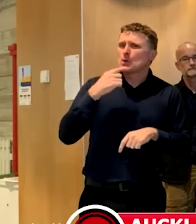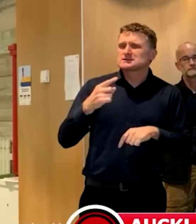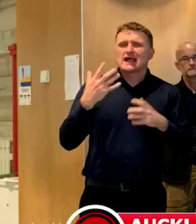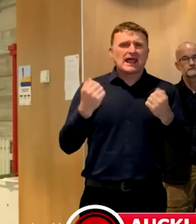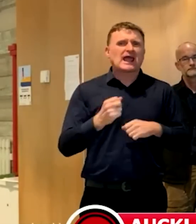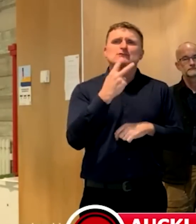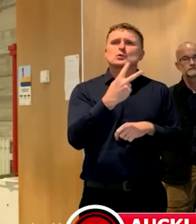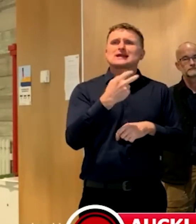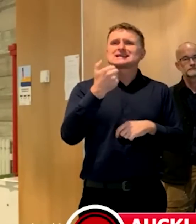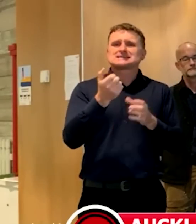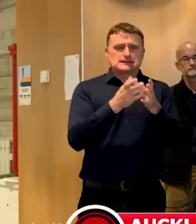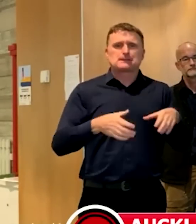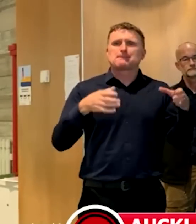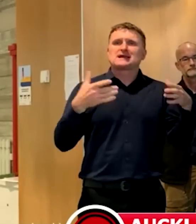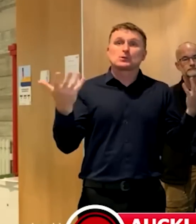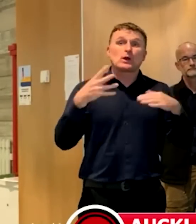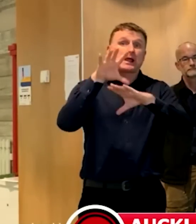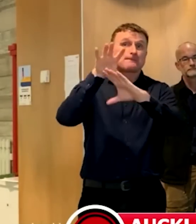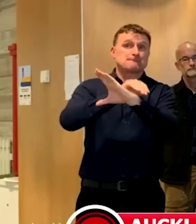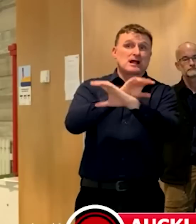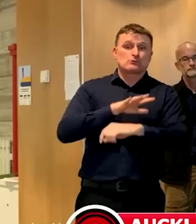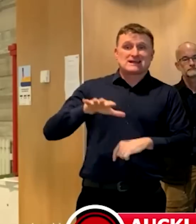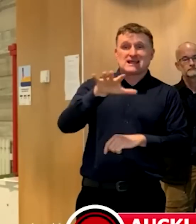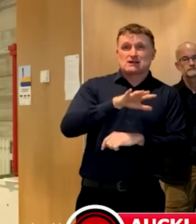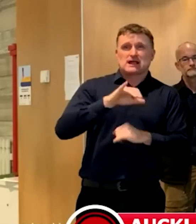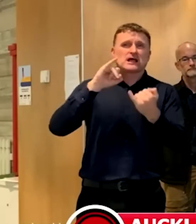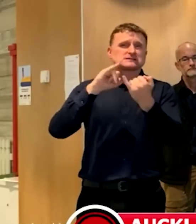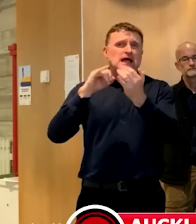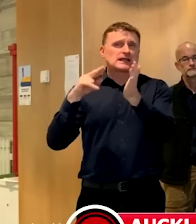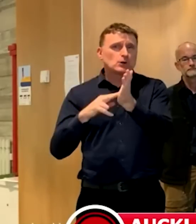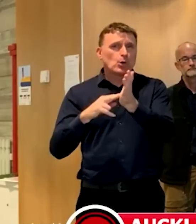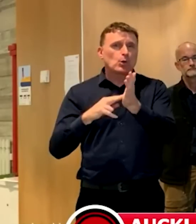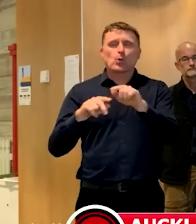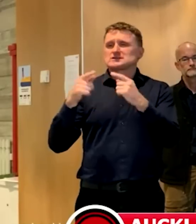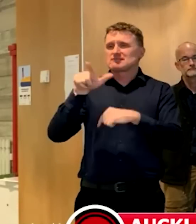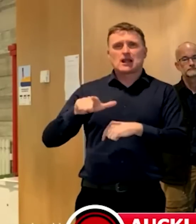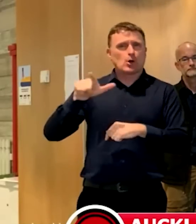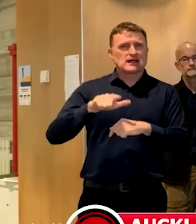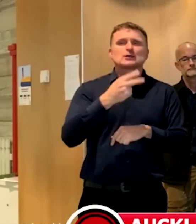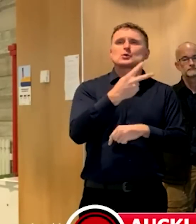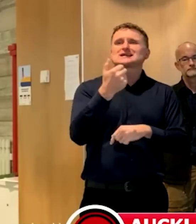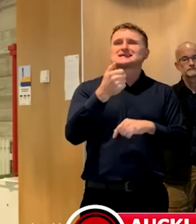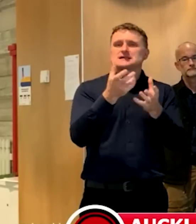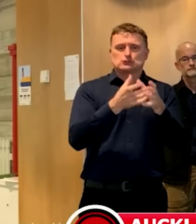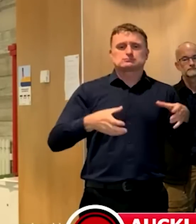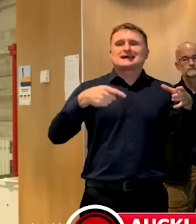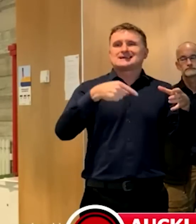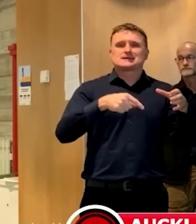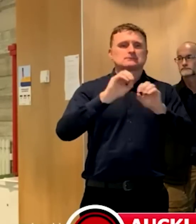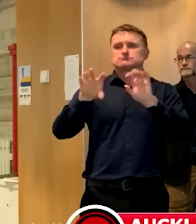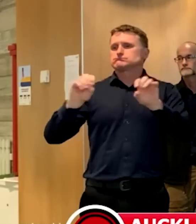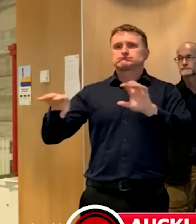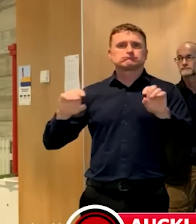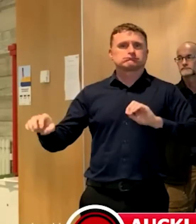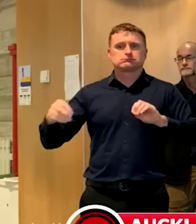26 bins out to streets around Mangere, Sunnynook and other locations. And I'm sure there's been more delivered throughout the